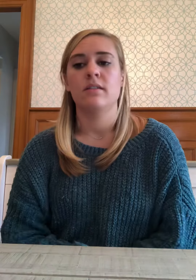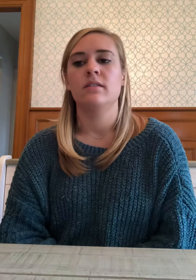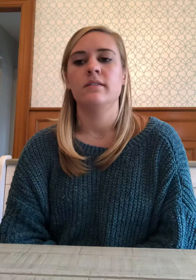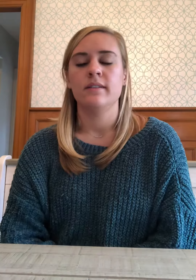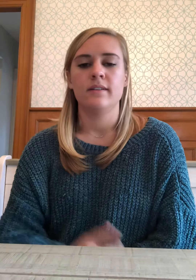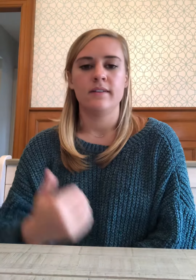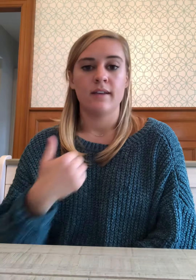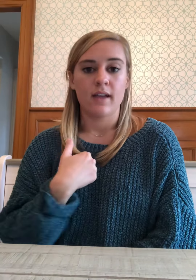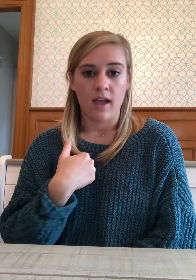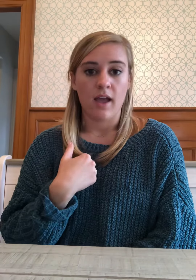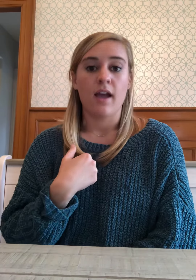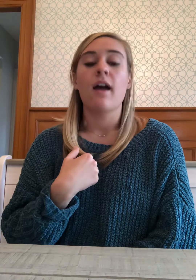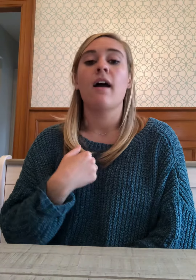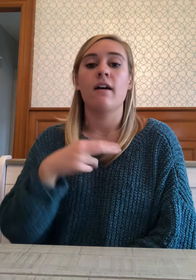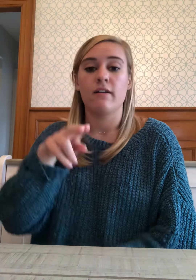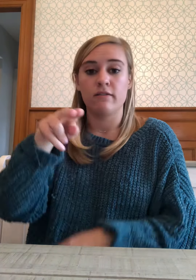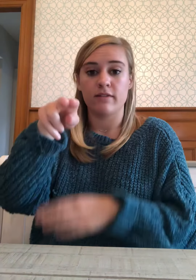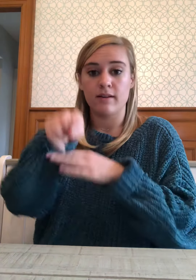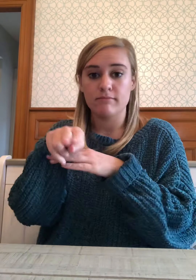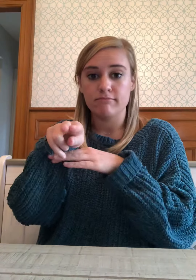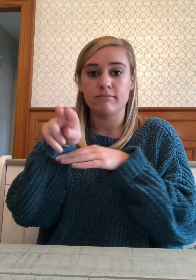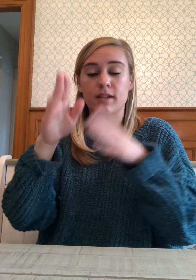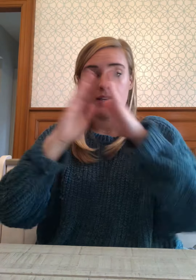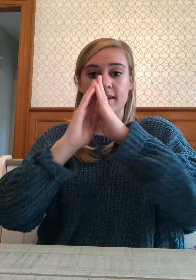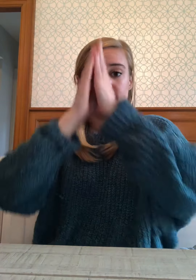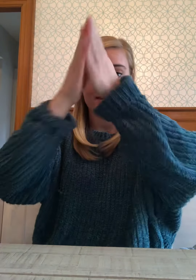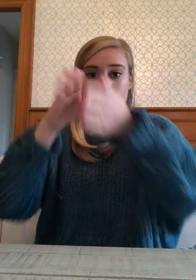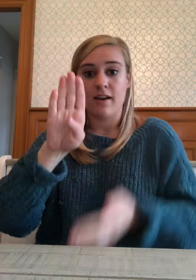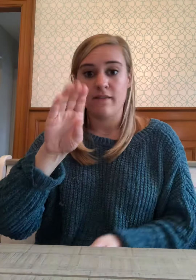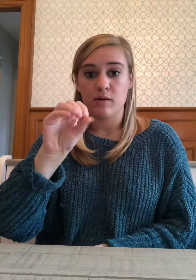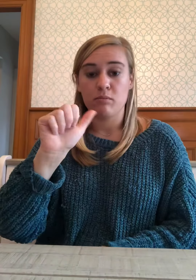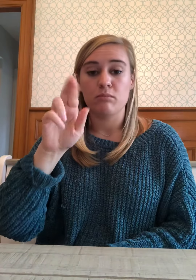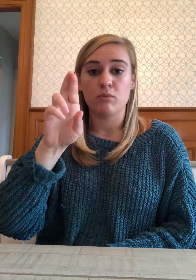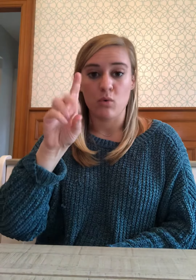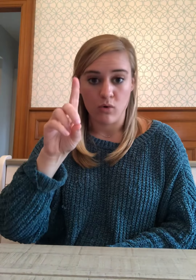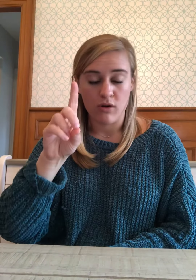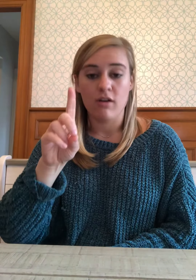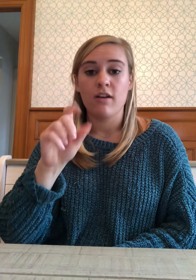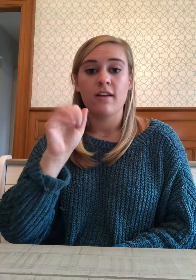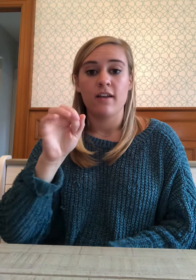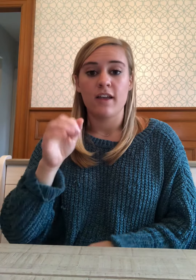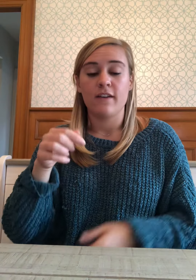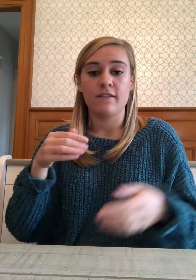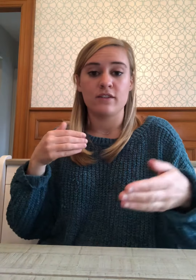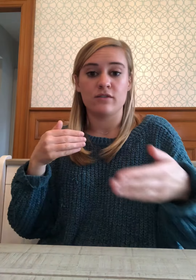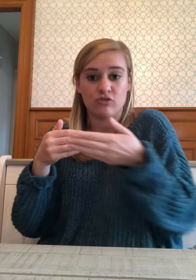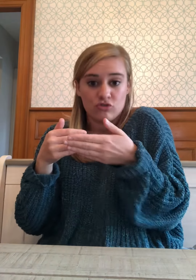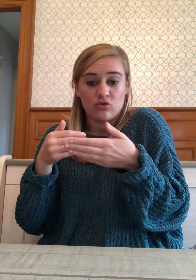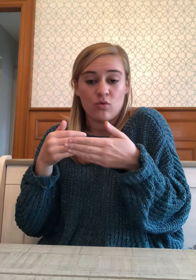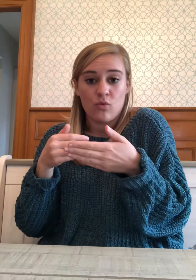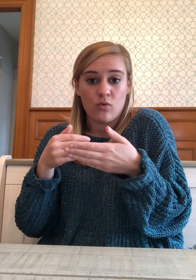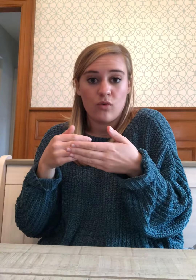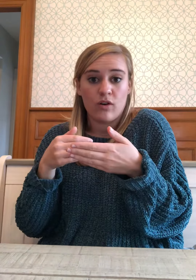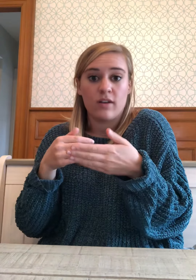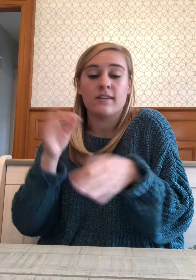diving board versus a long diving board, that simple spring. If you have a long diving board and you go to the end of